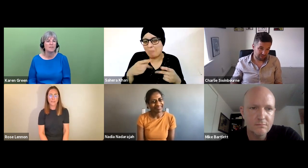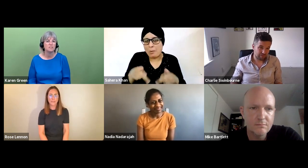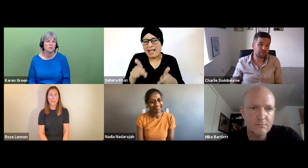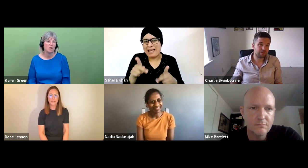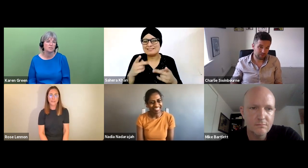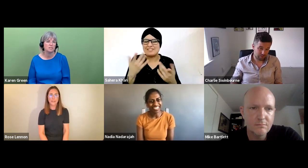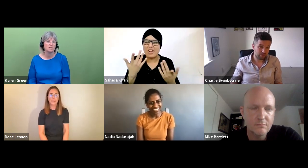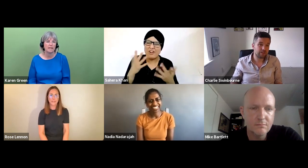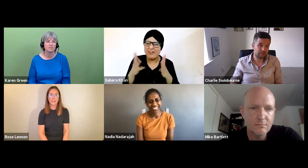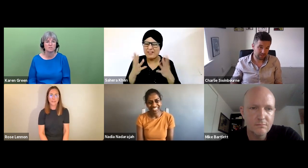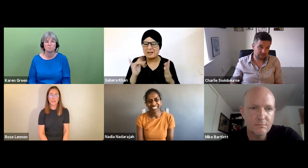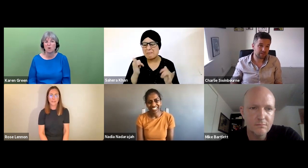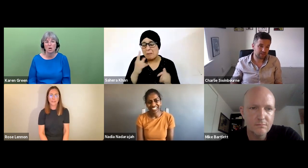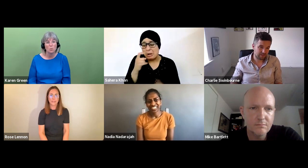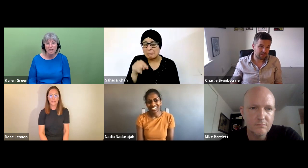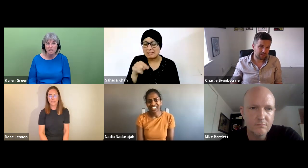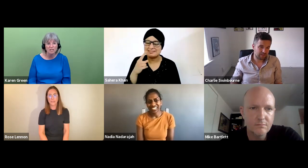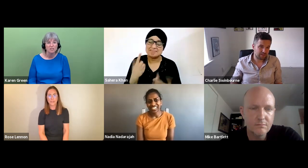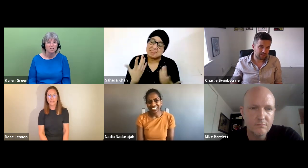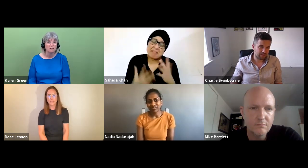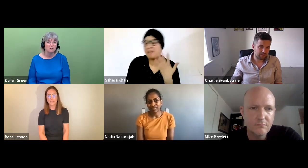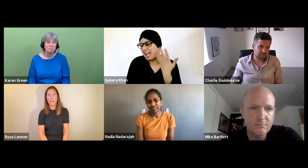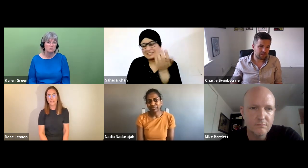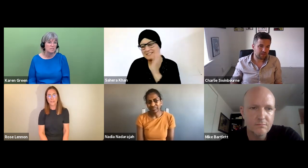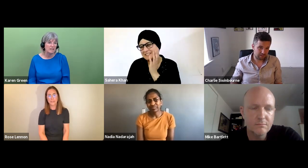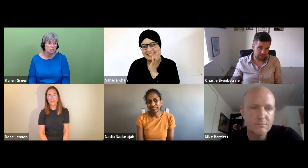don't understand my way, potentially.